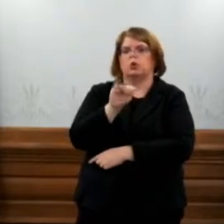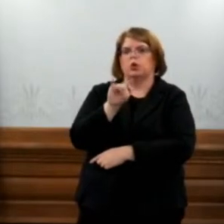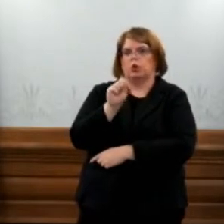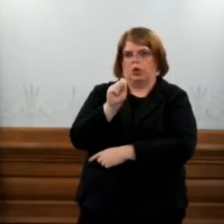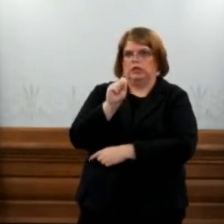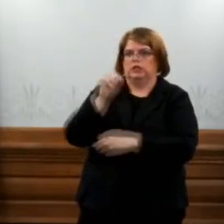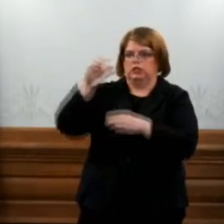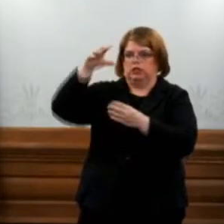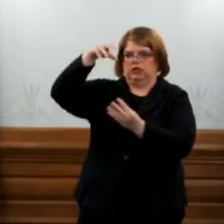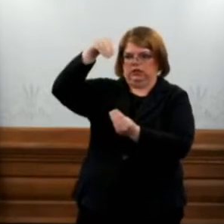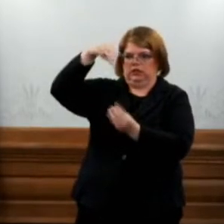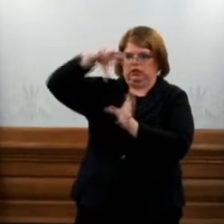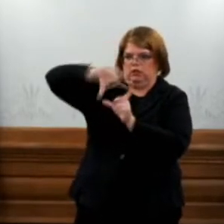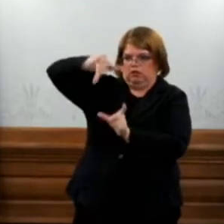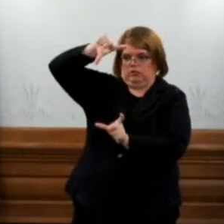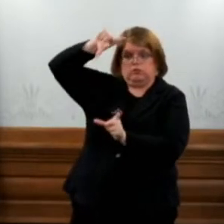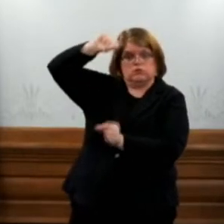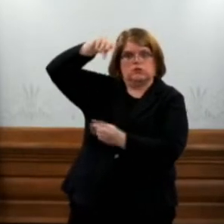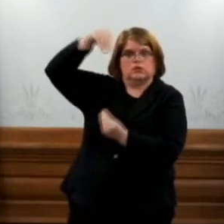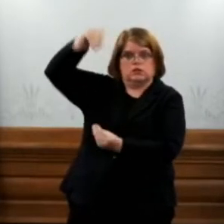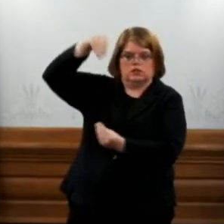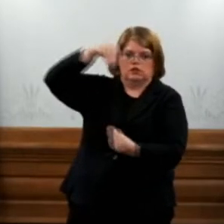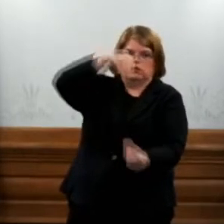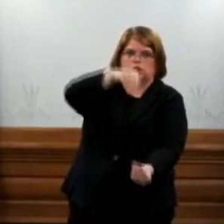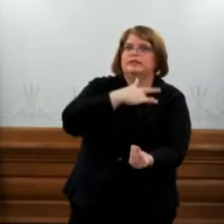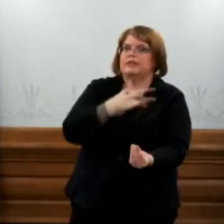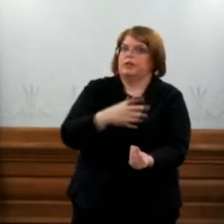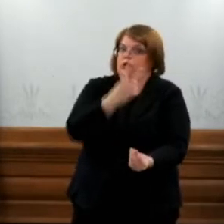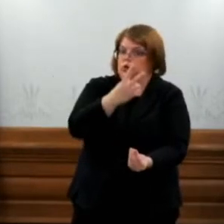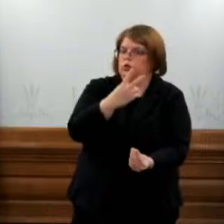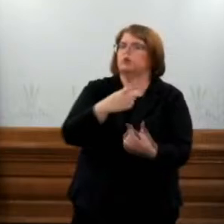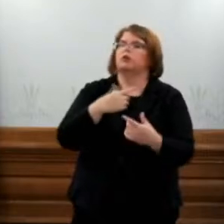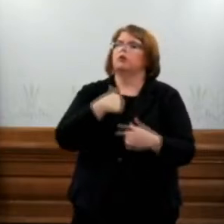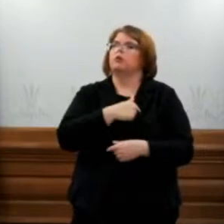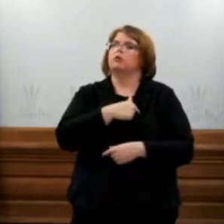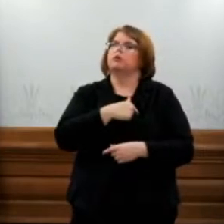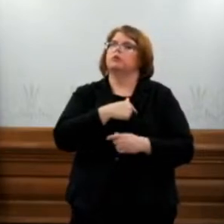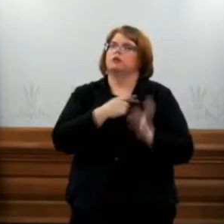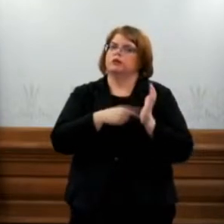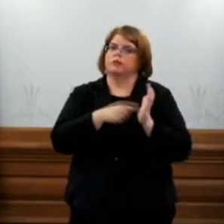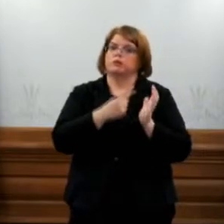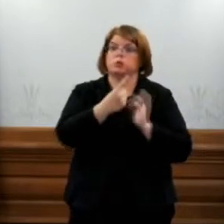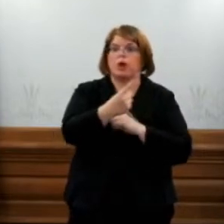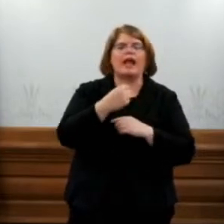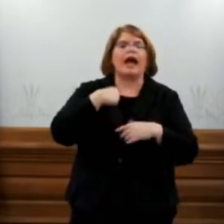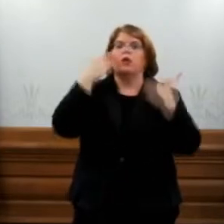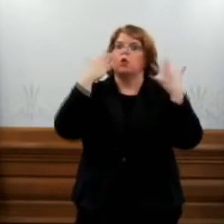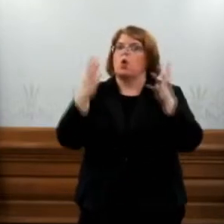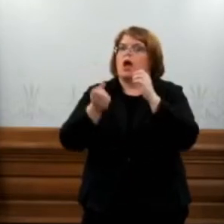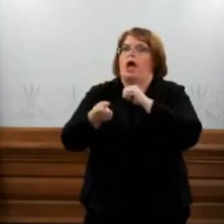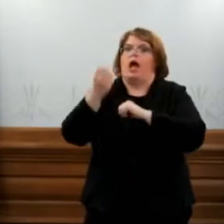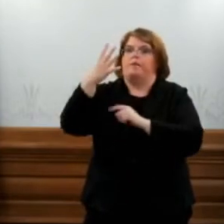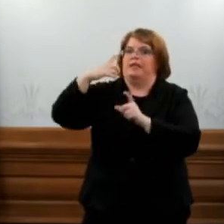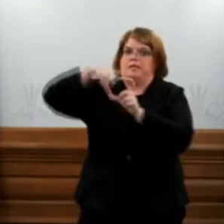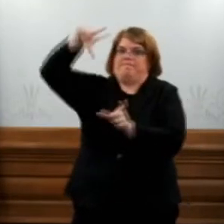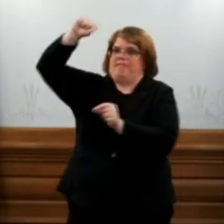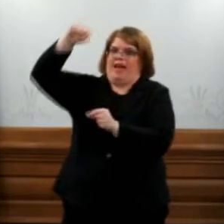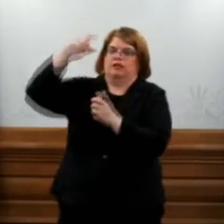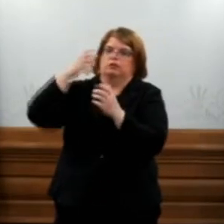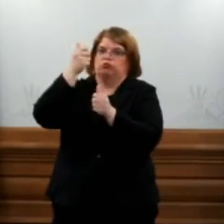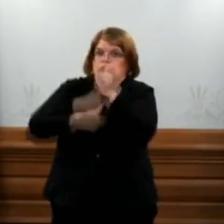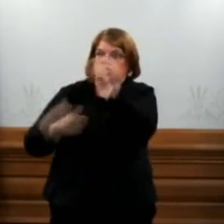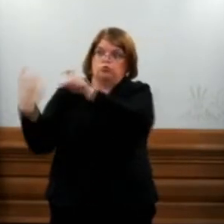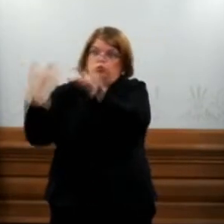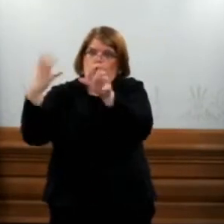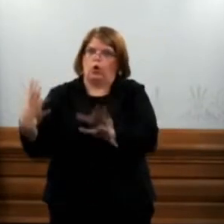1. I'm not exactly sure how much they draw off per donor. It's at least 1, if not 2, but I don't have